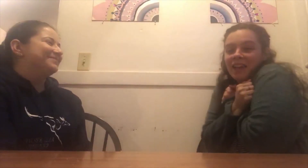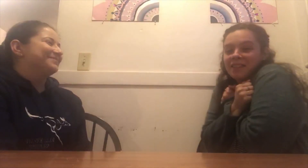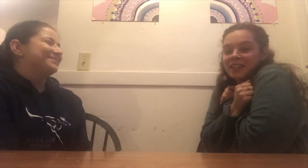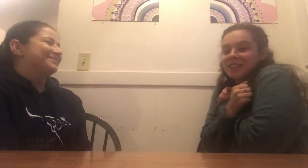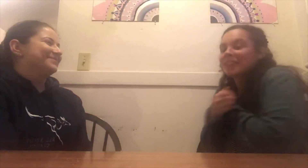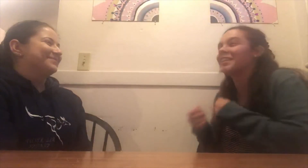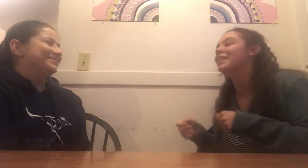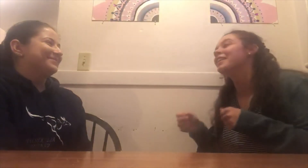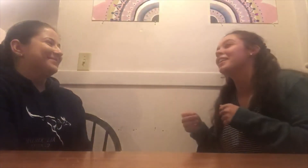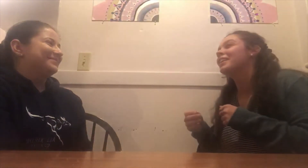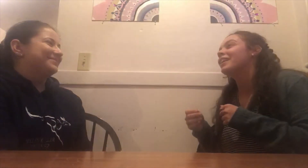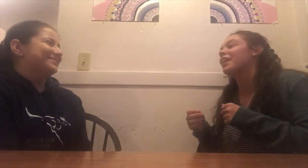it.